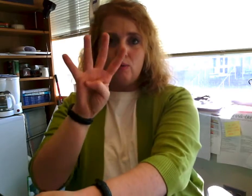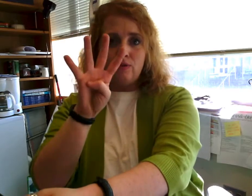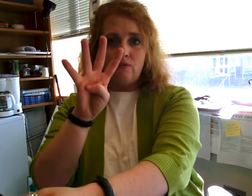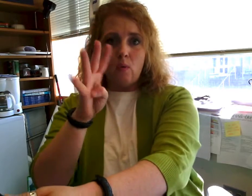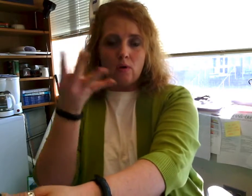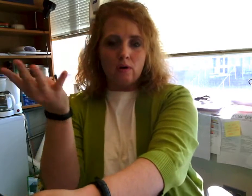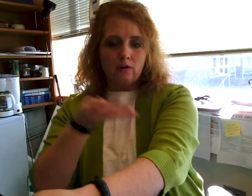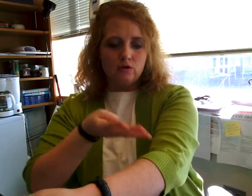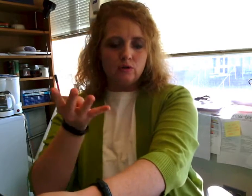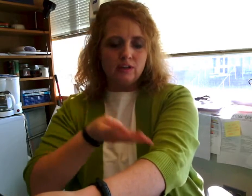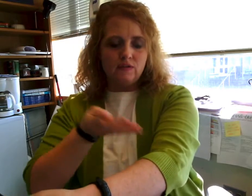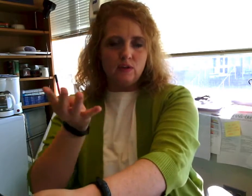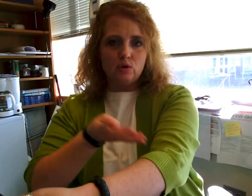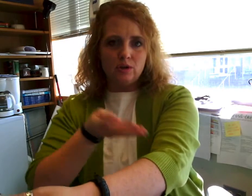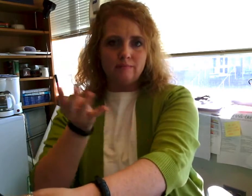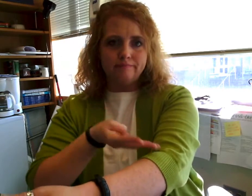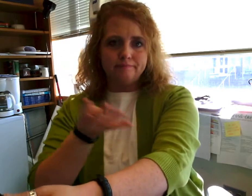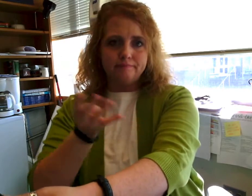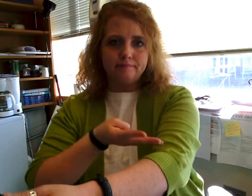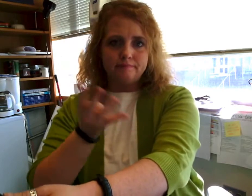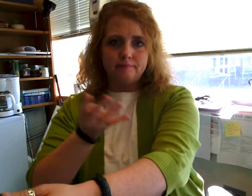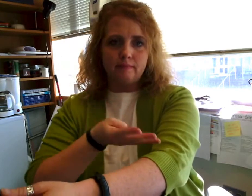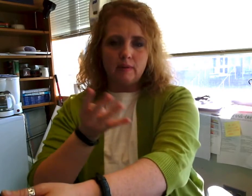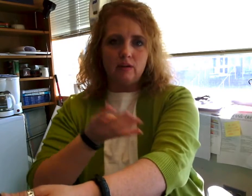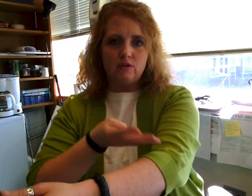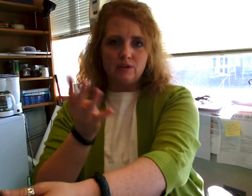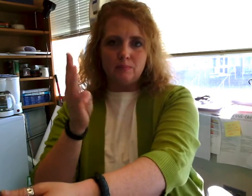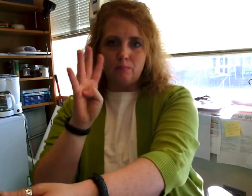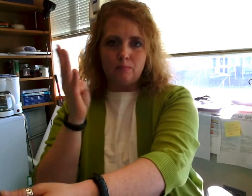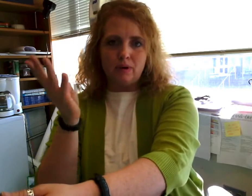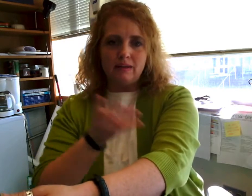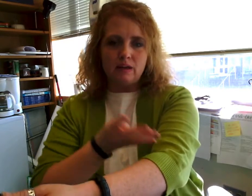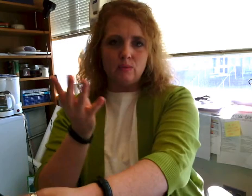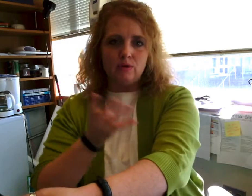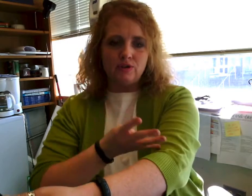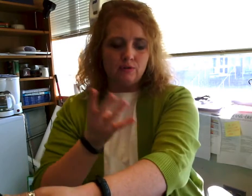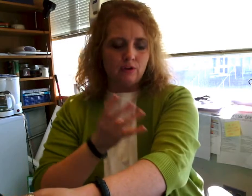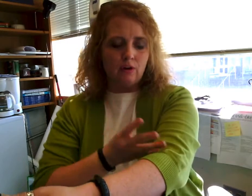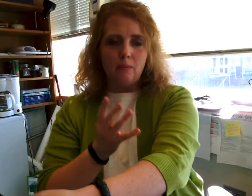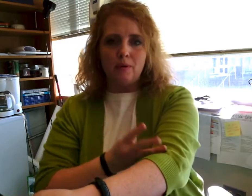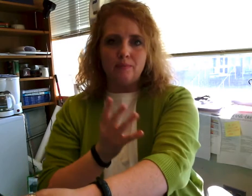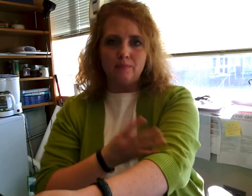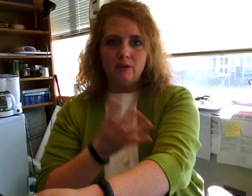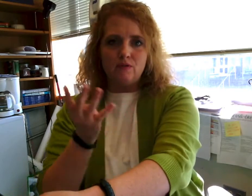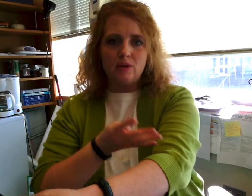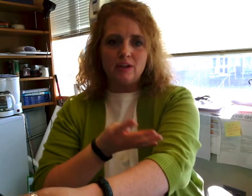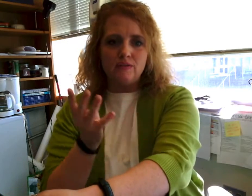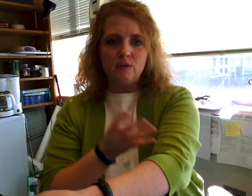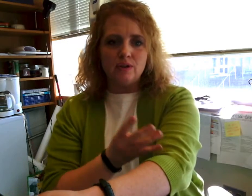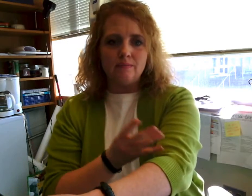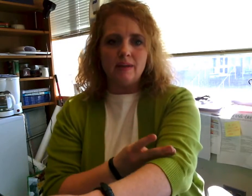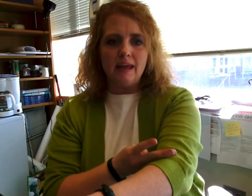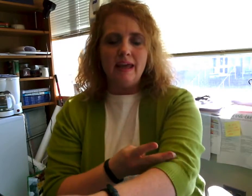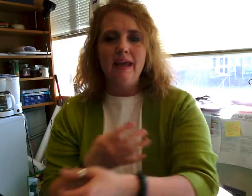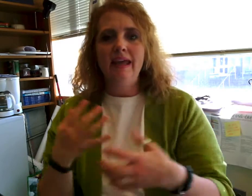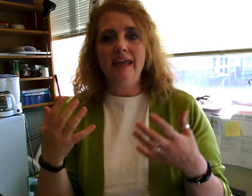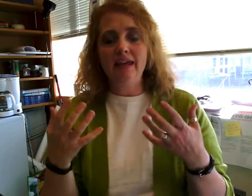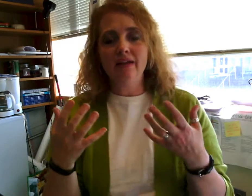with a 4, transfusion. You're just bringing that towards your elbow, transfusion.